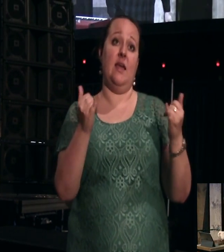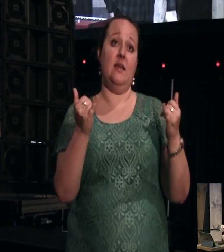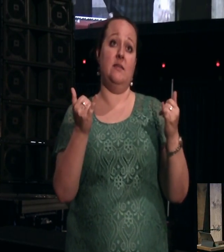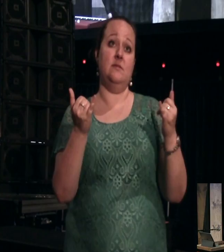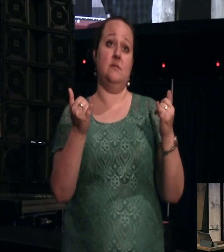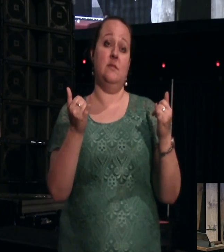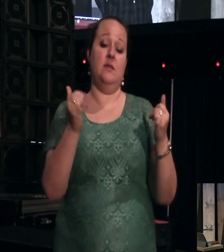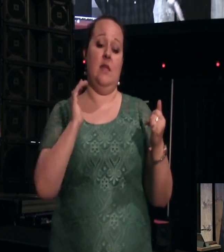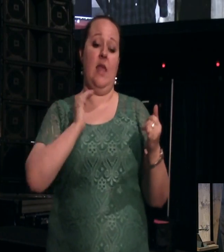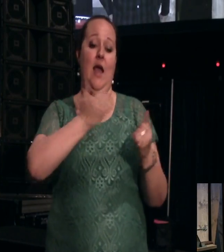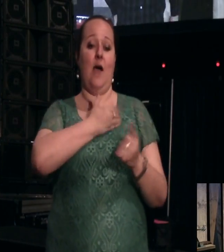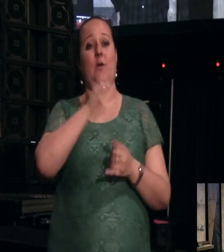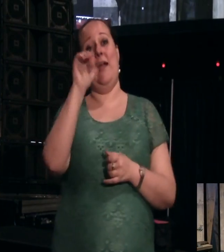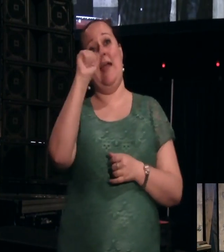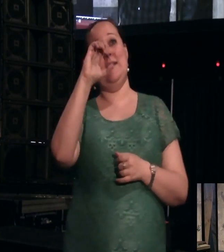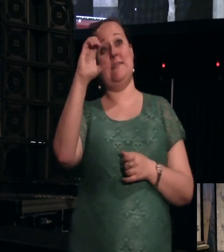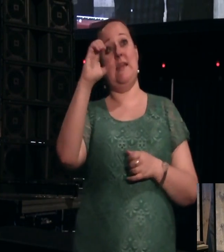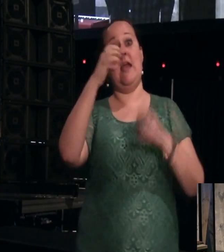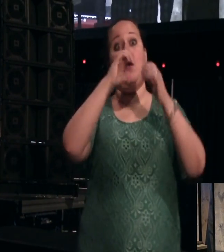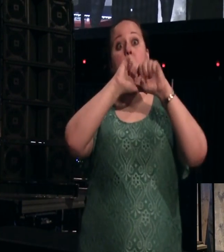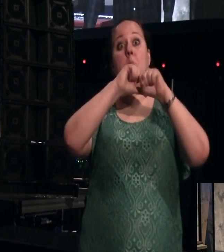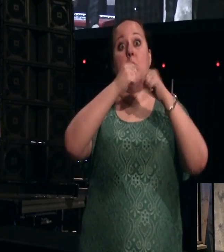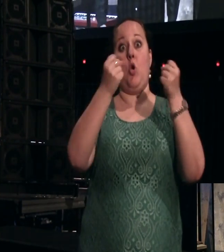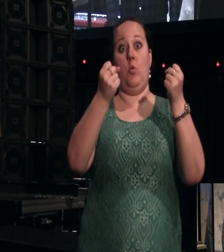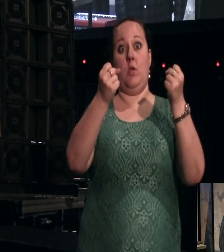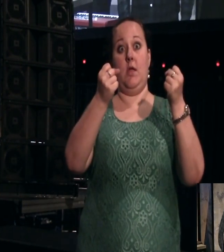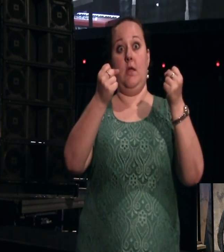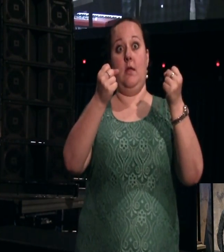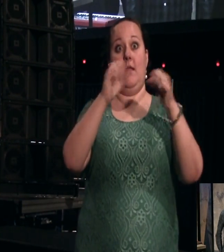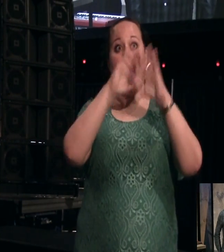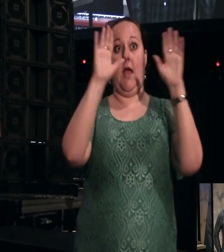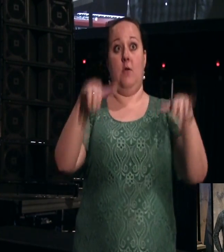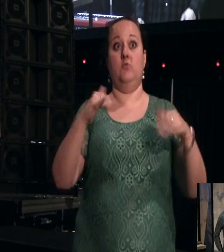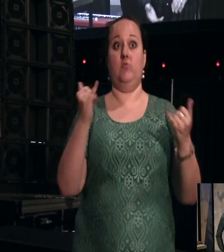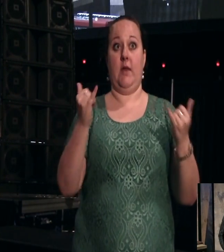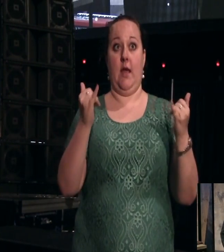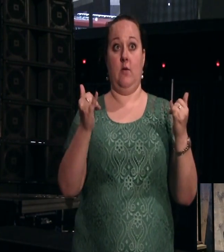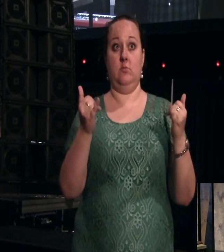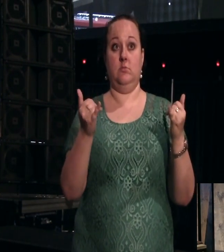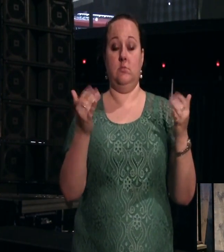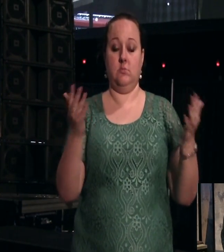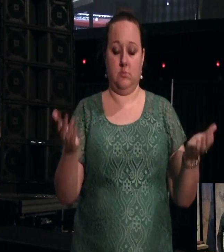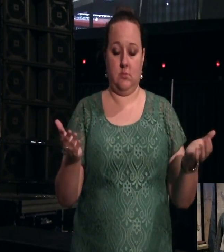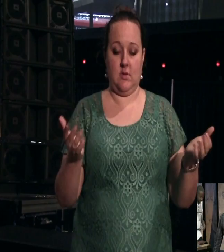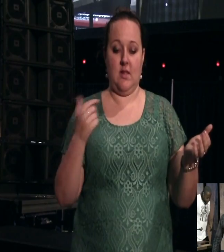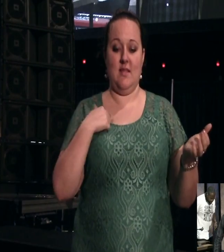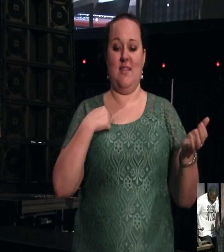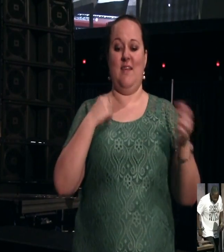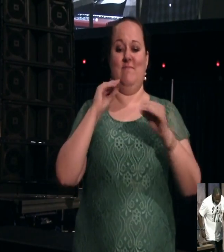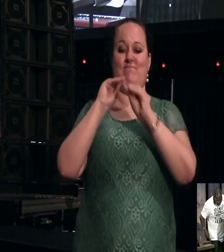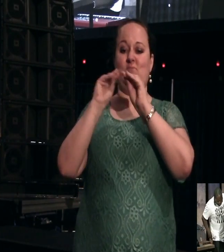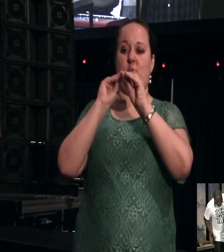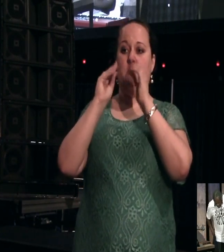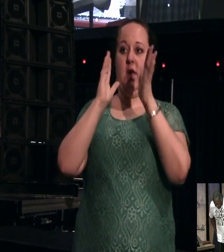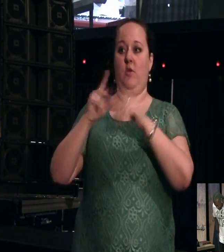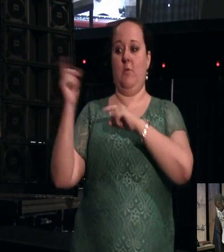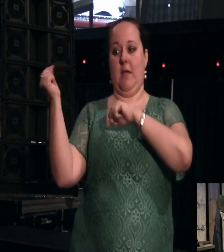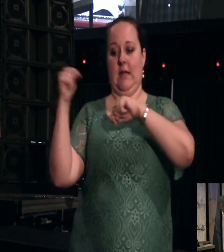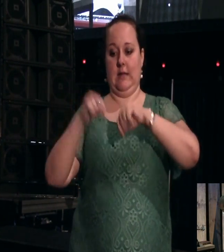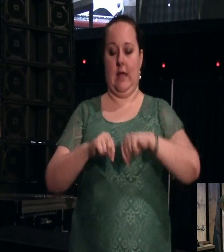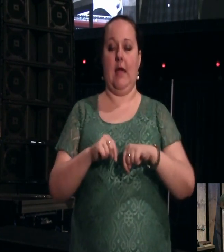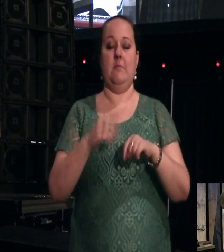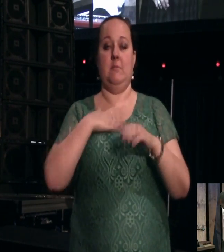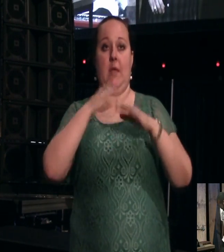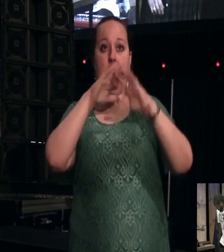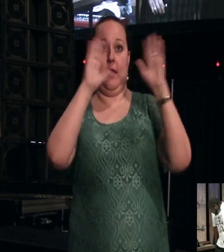I had an interesting day today. Our air condition is out at our house right now.